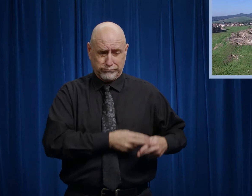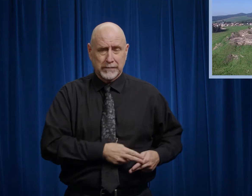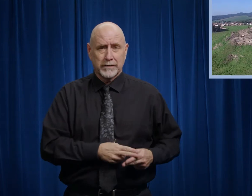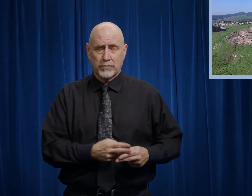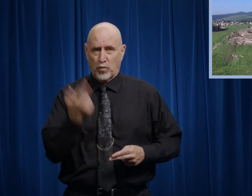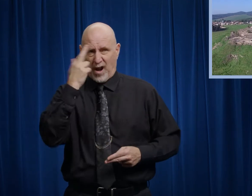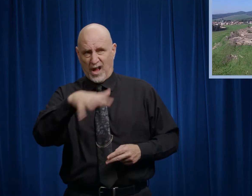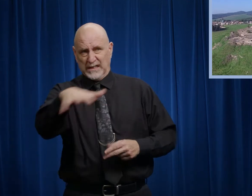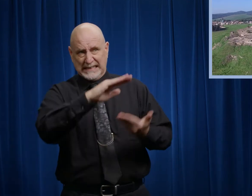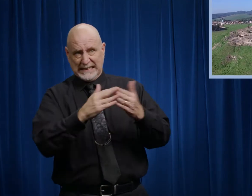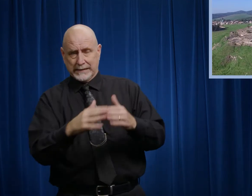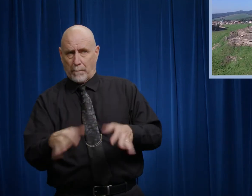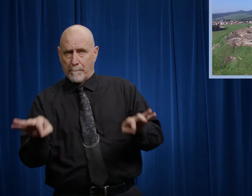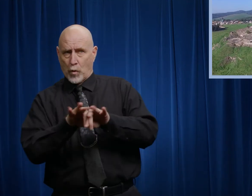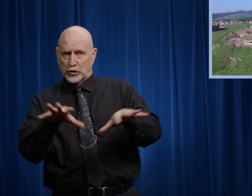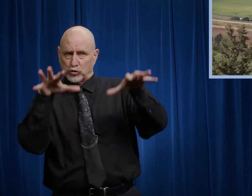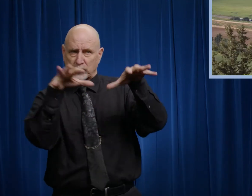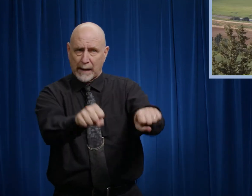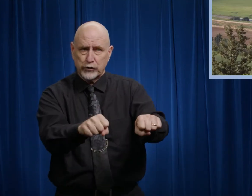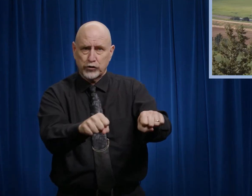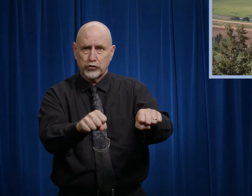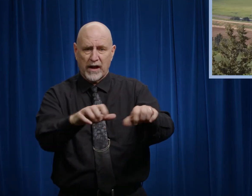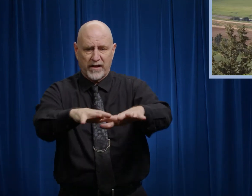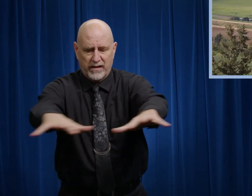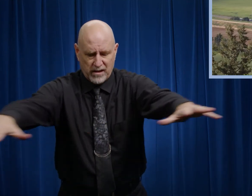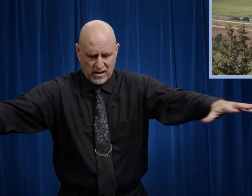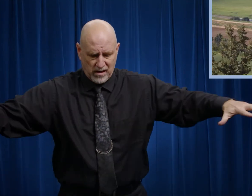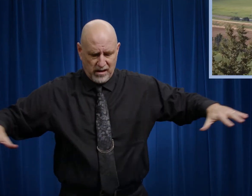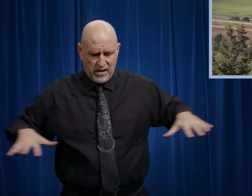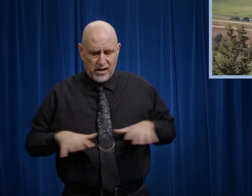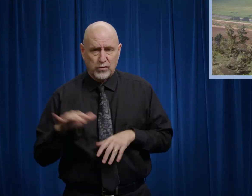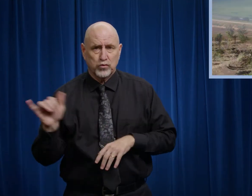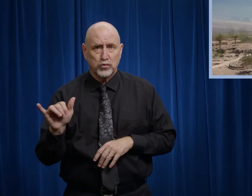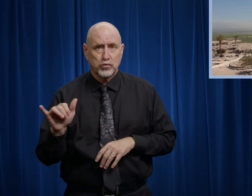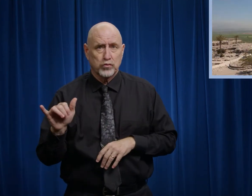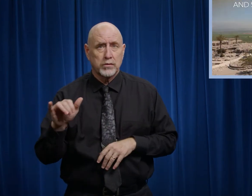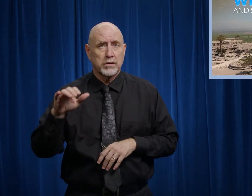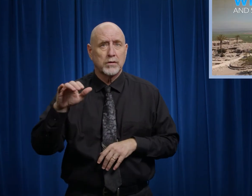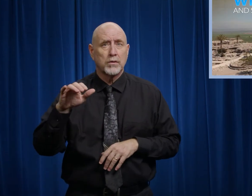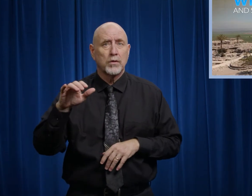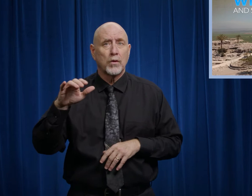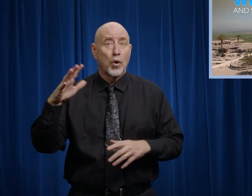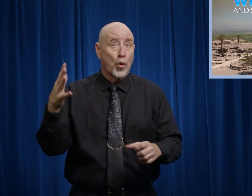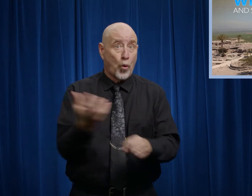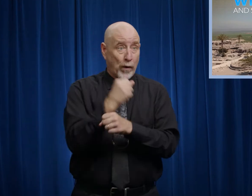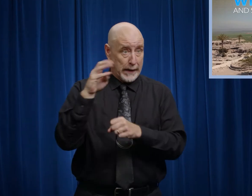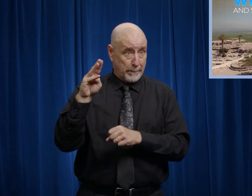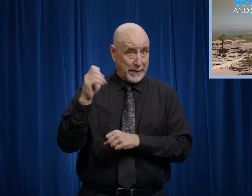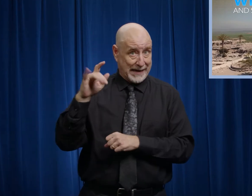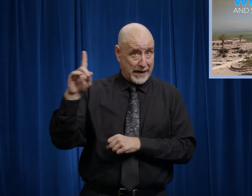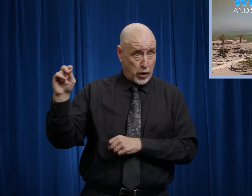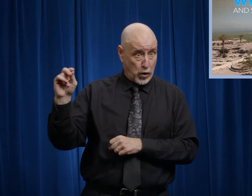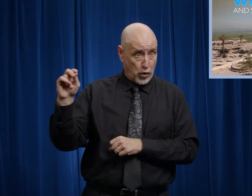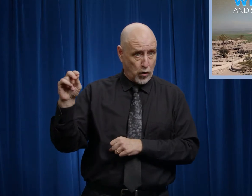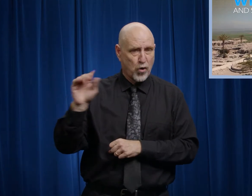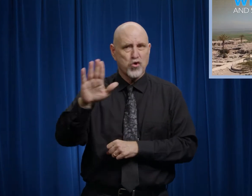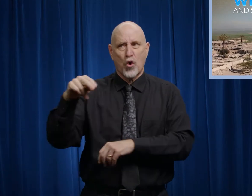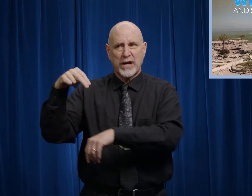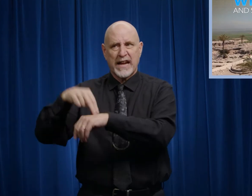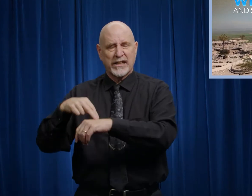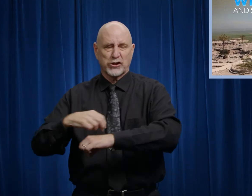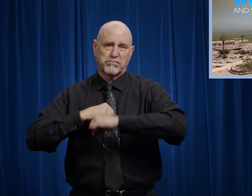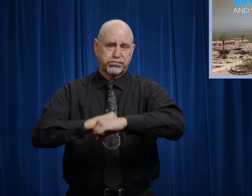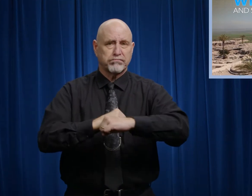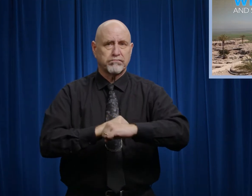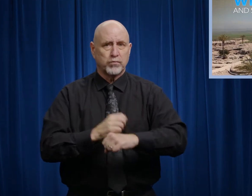importance of capturing this important city and the valley below. Win at Megiddo, and you will secure